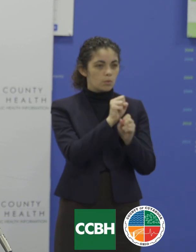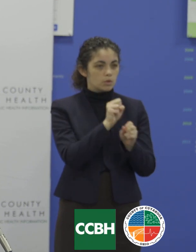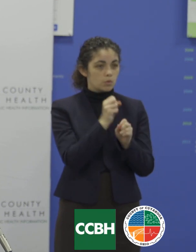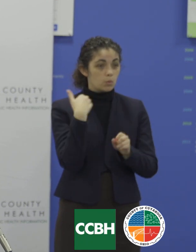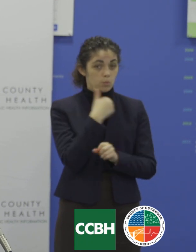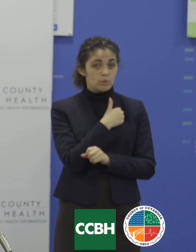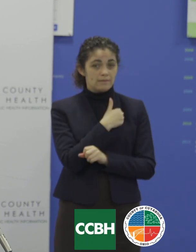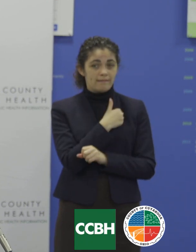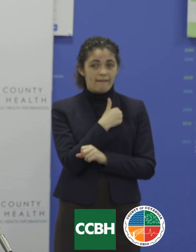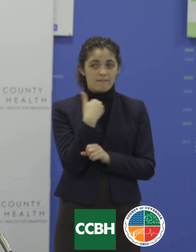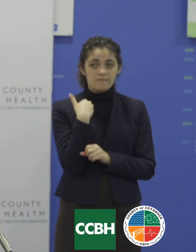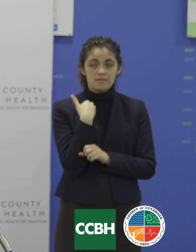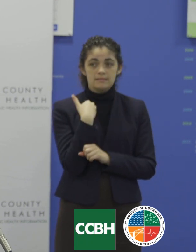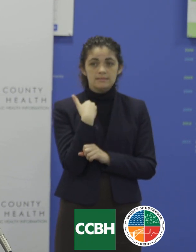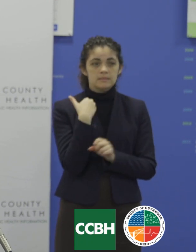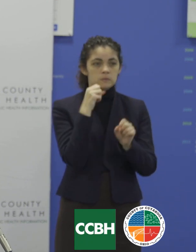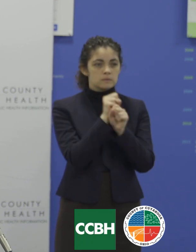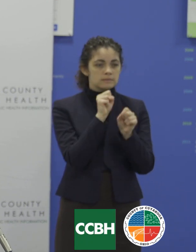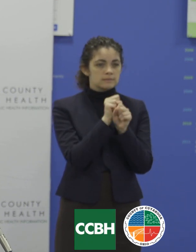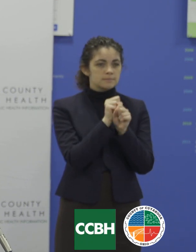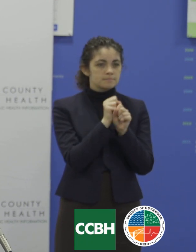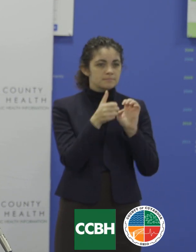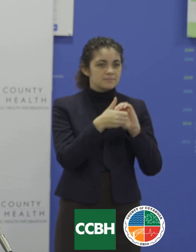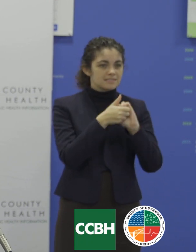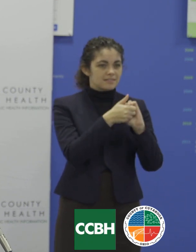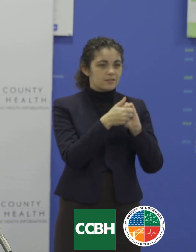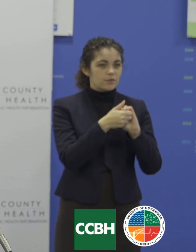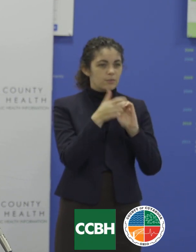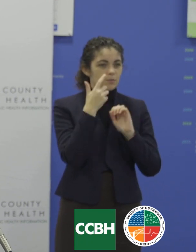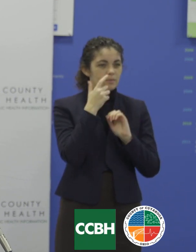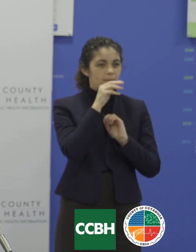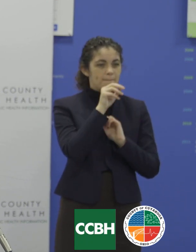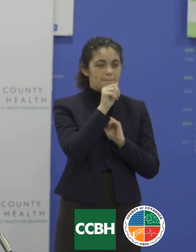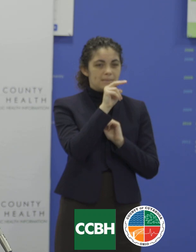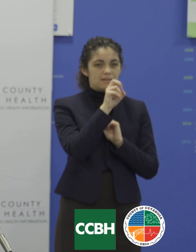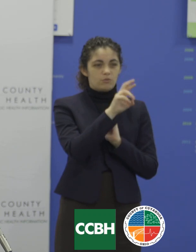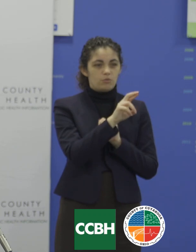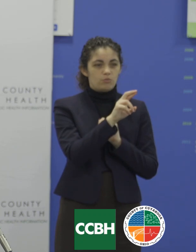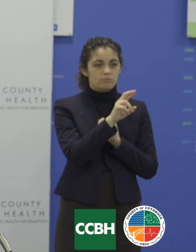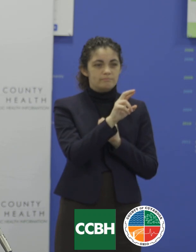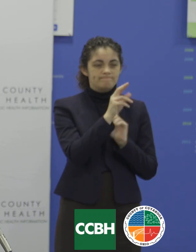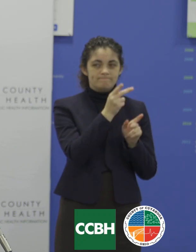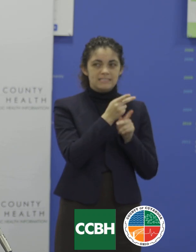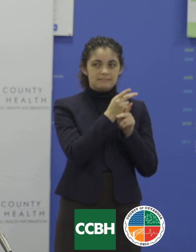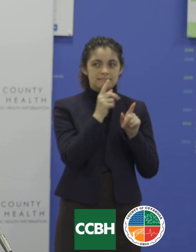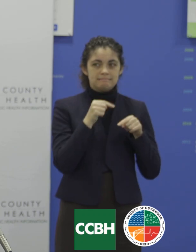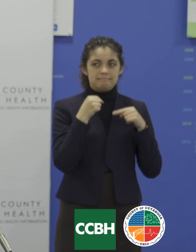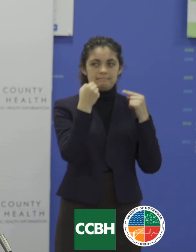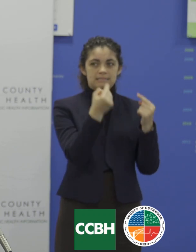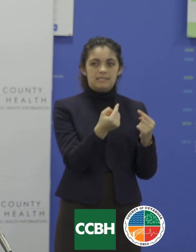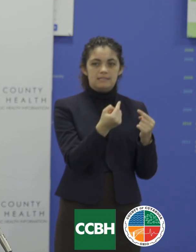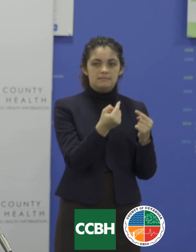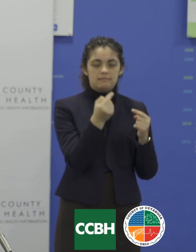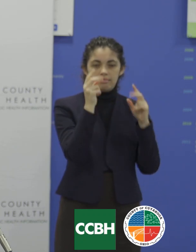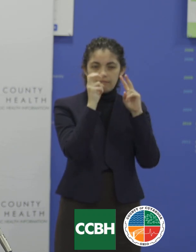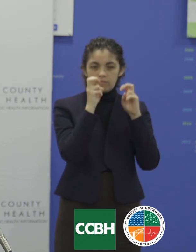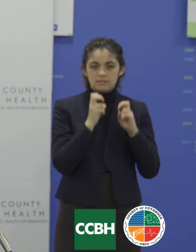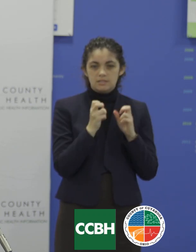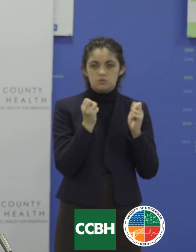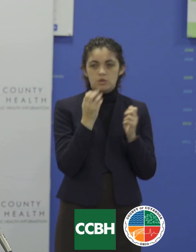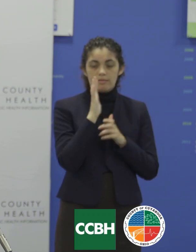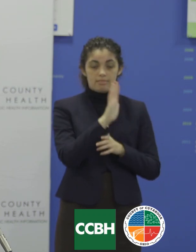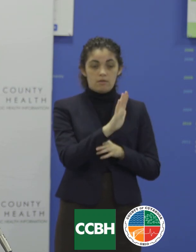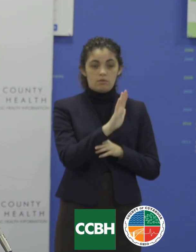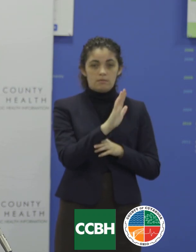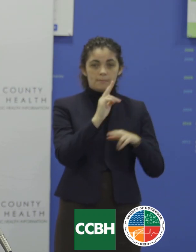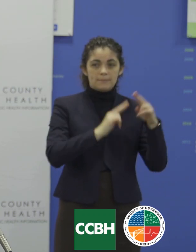been working hand in glove with Manor Care since the beginning of the investigation at their